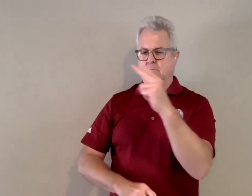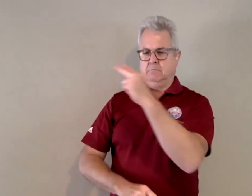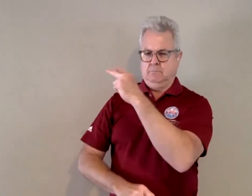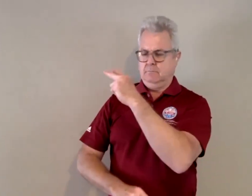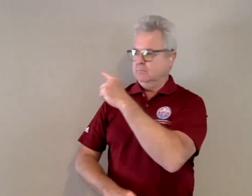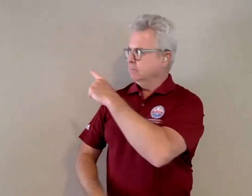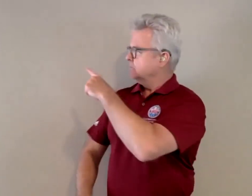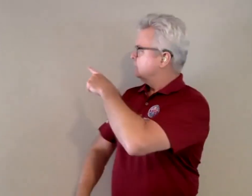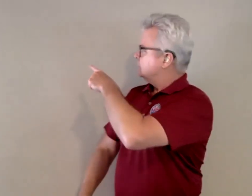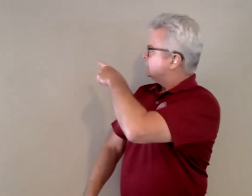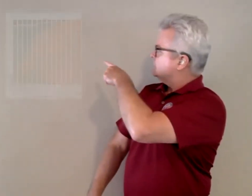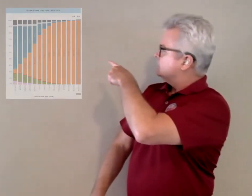very specific.